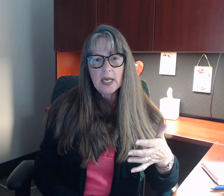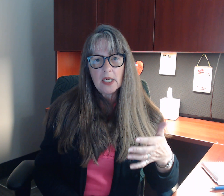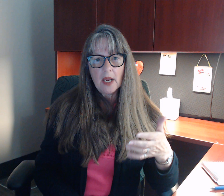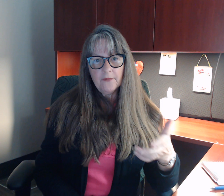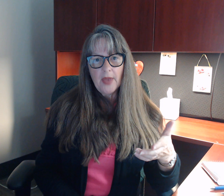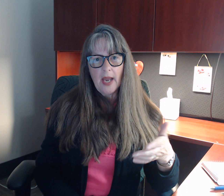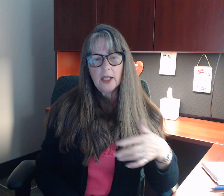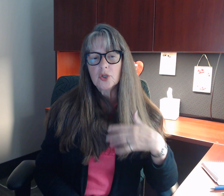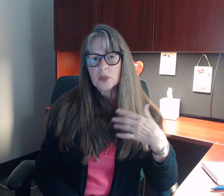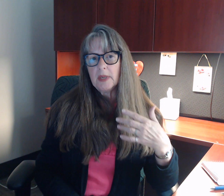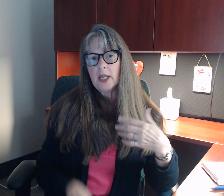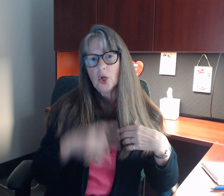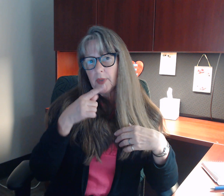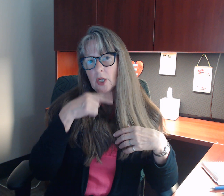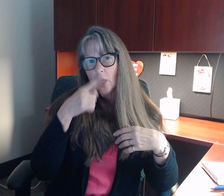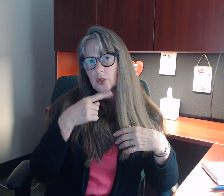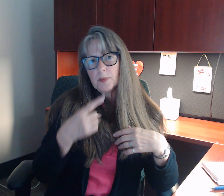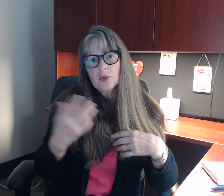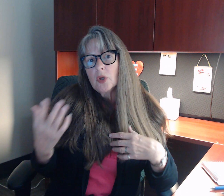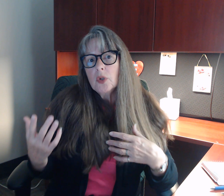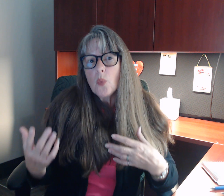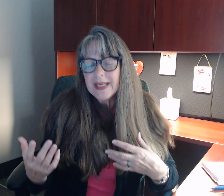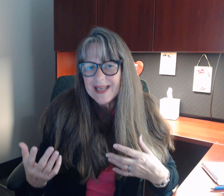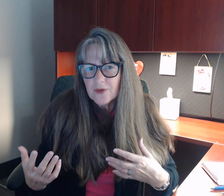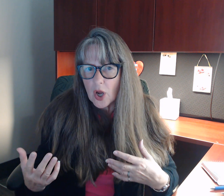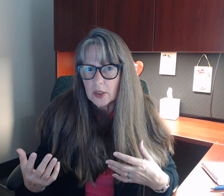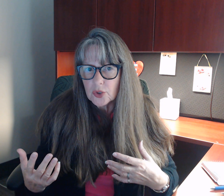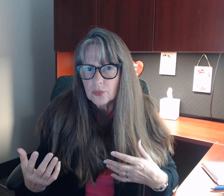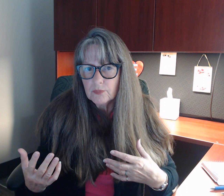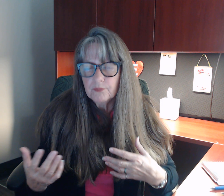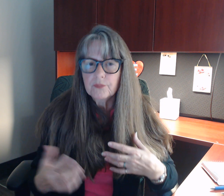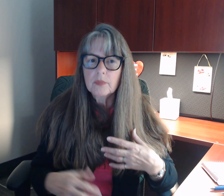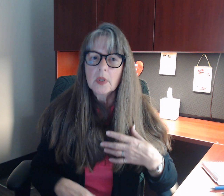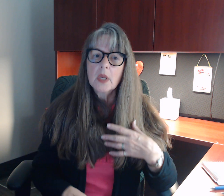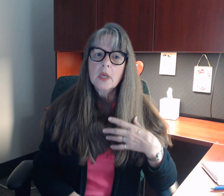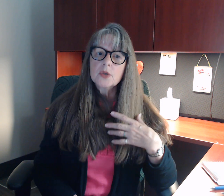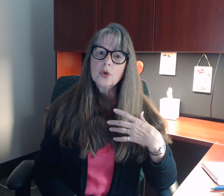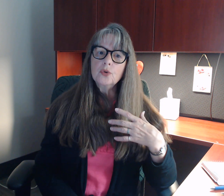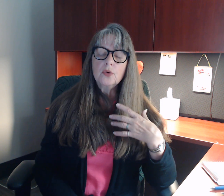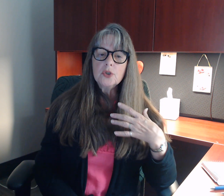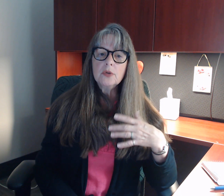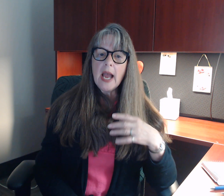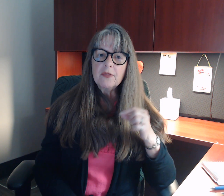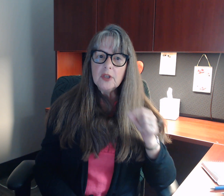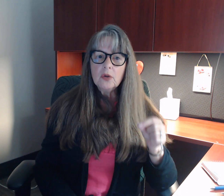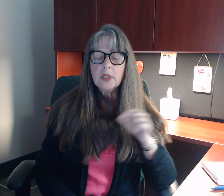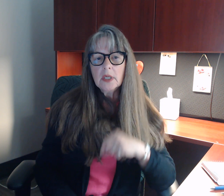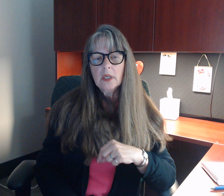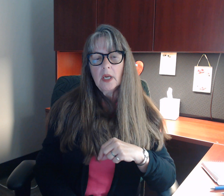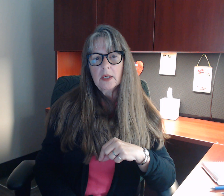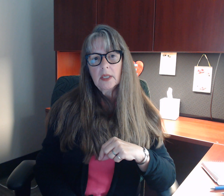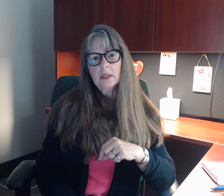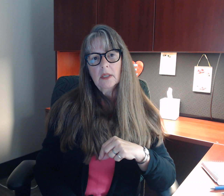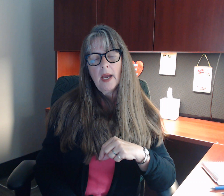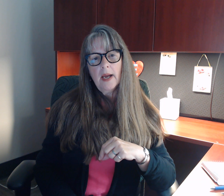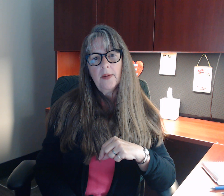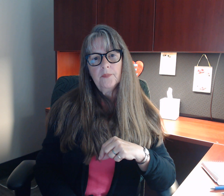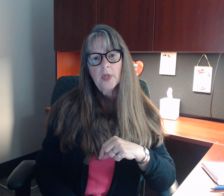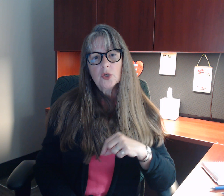of that. It could just be a hearing college, but there's only one deaf college. So you could, I think you could do